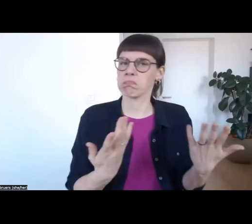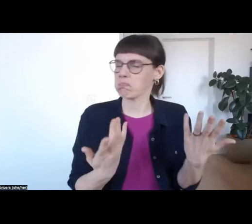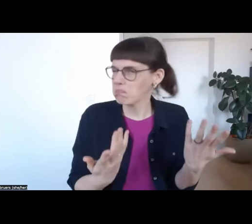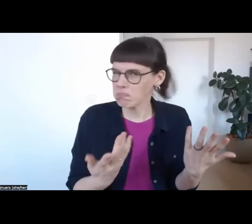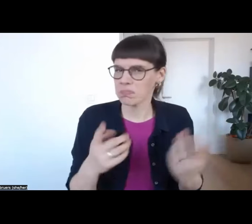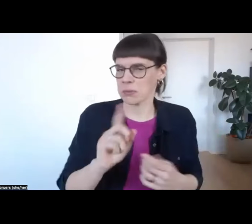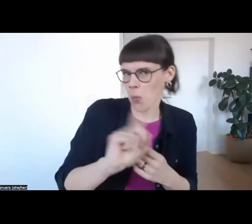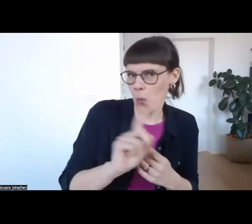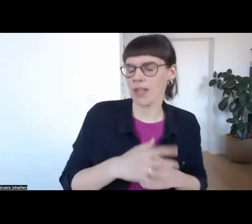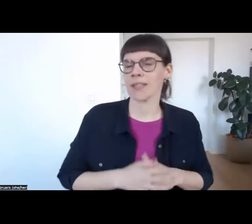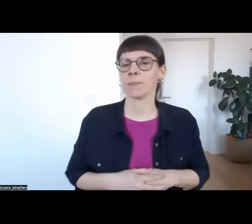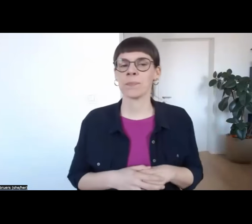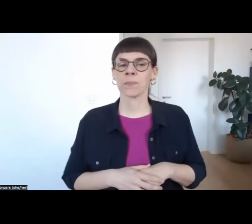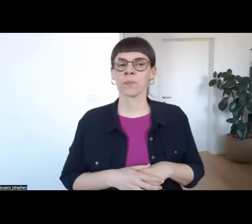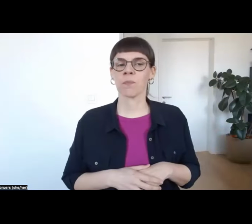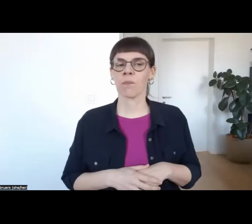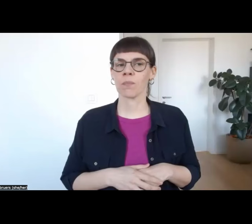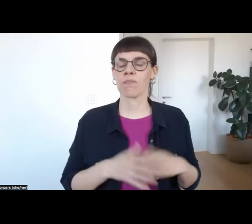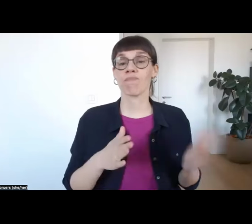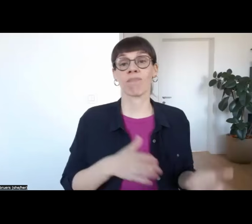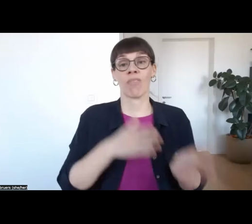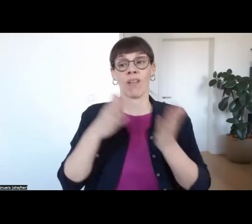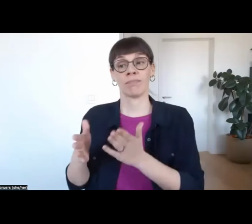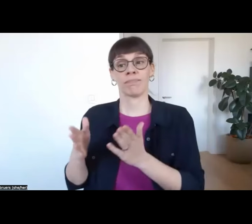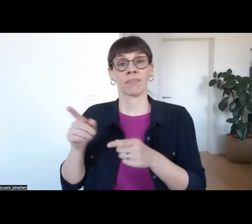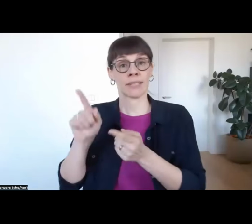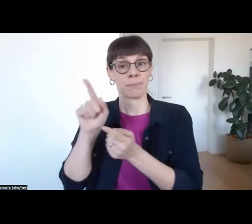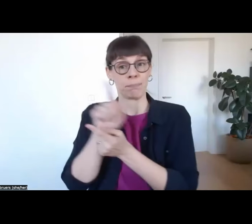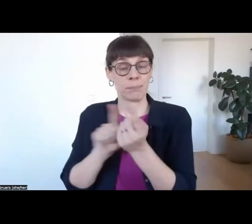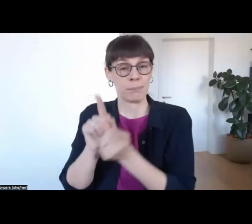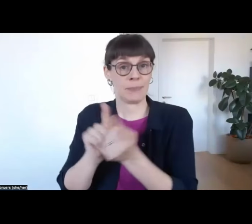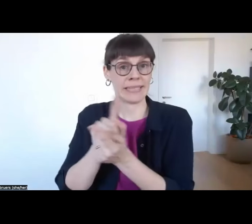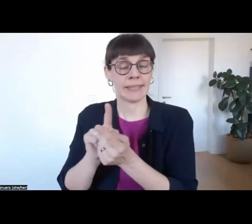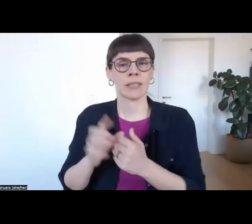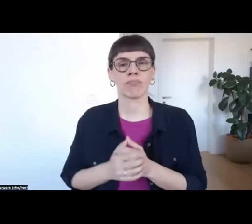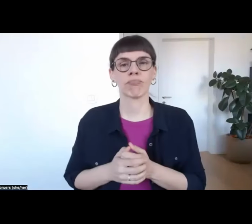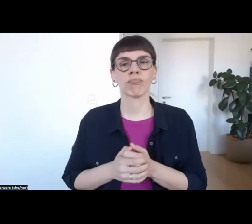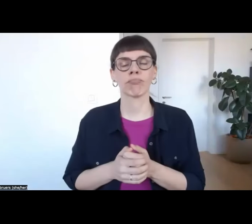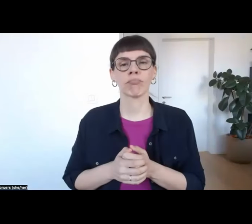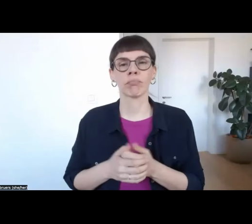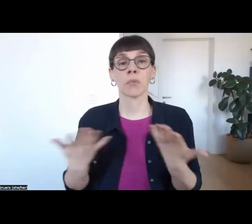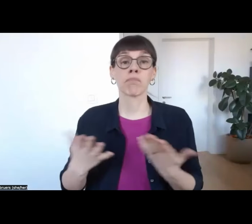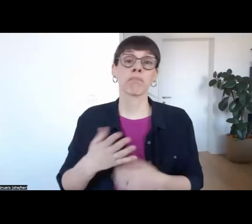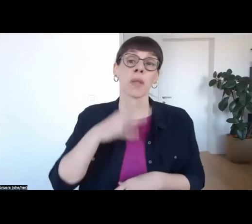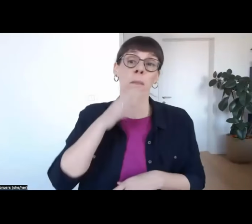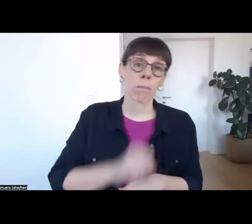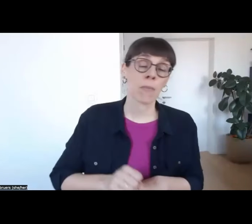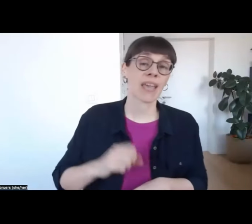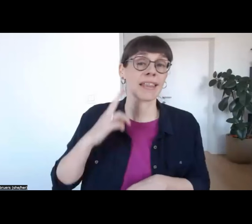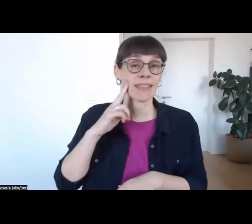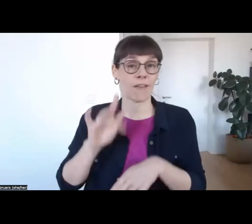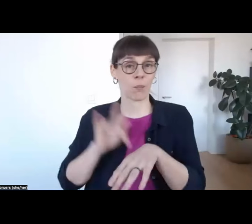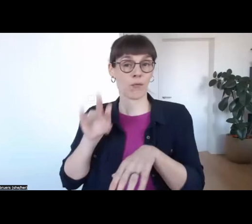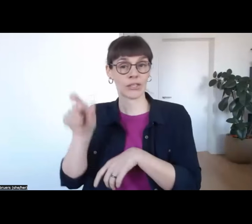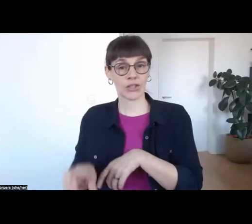affect the process, the way that networking happened and people engaged? Or if it was a meeting with